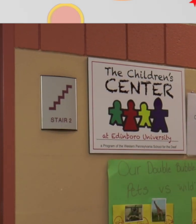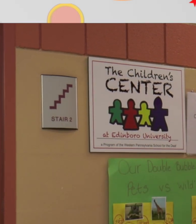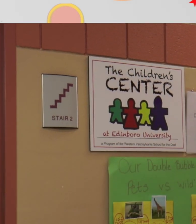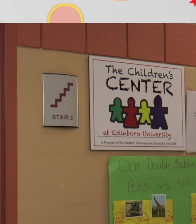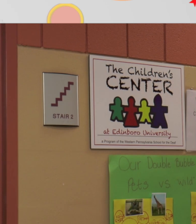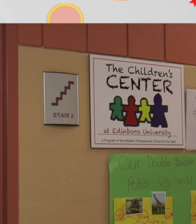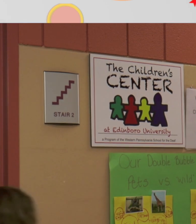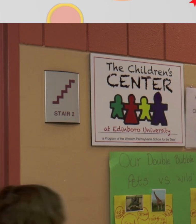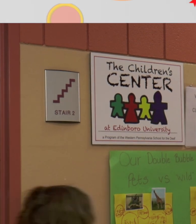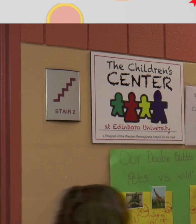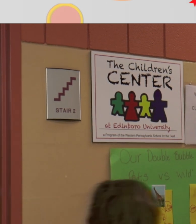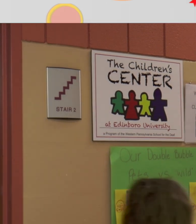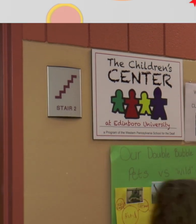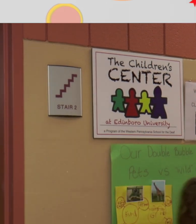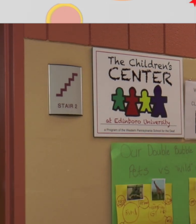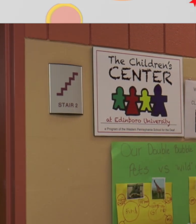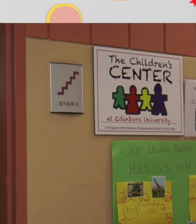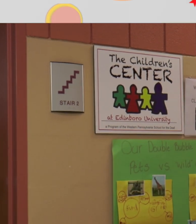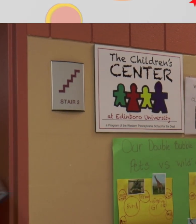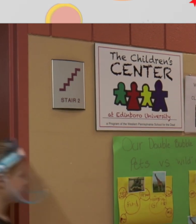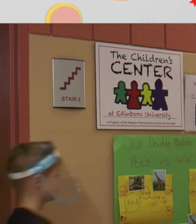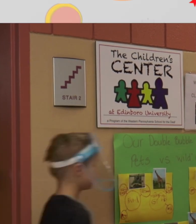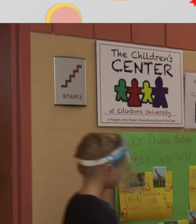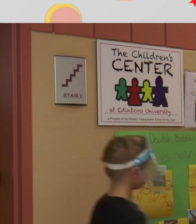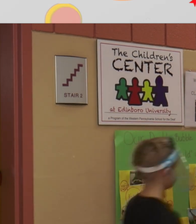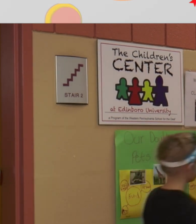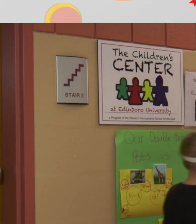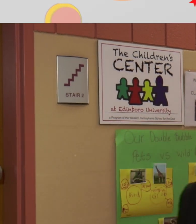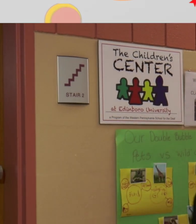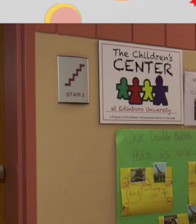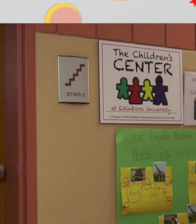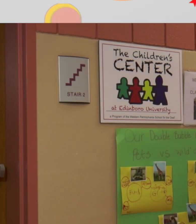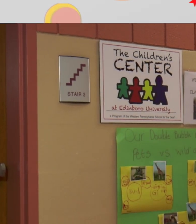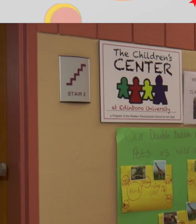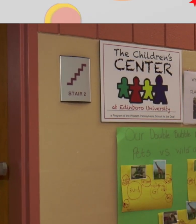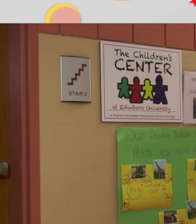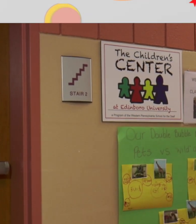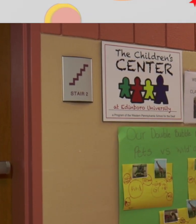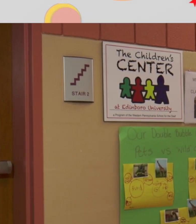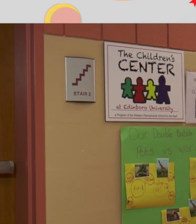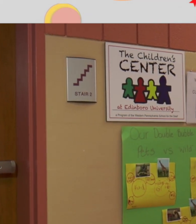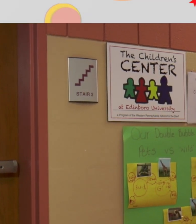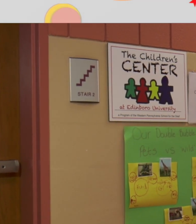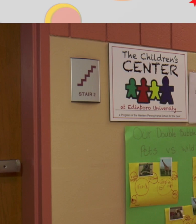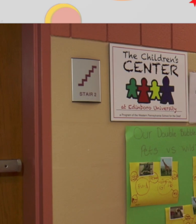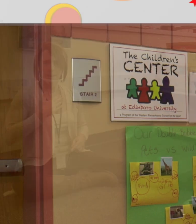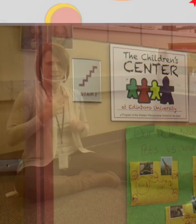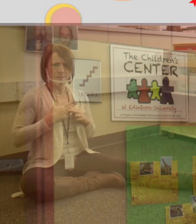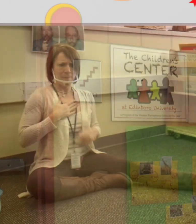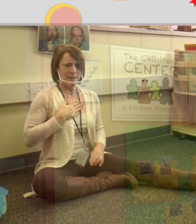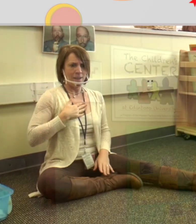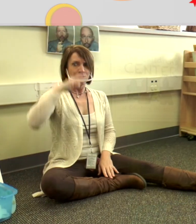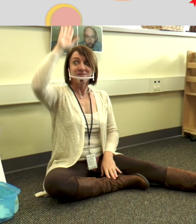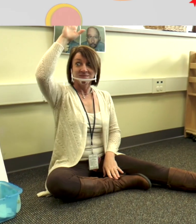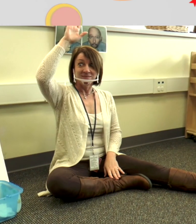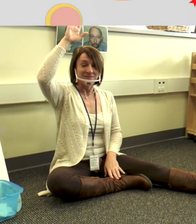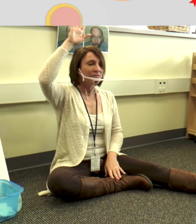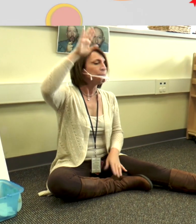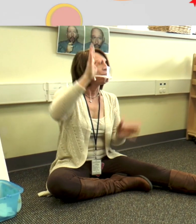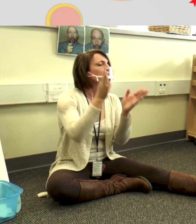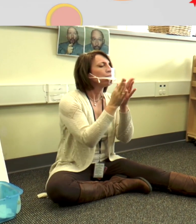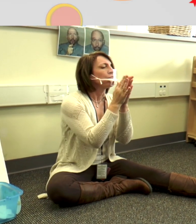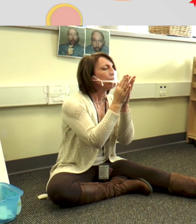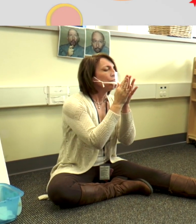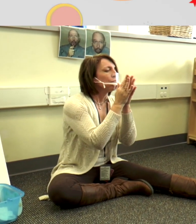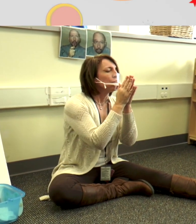tailored to deaf and hard-of-hearing children ages three to school age living in the northwest region of Pennsylvania. The